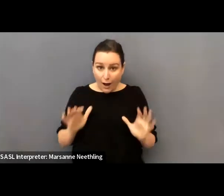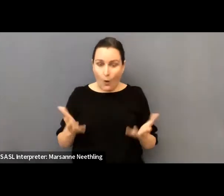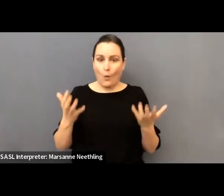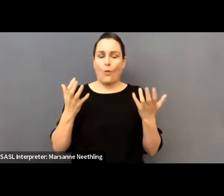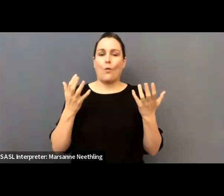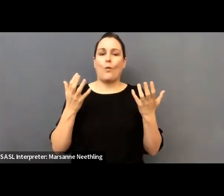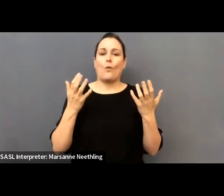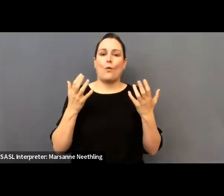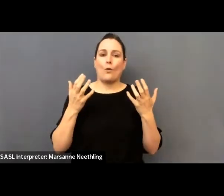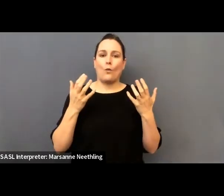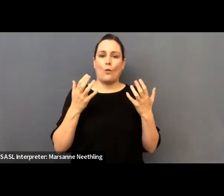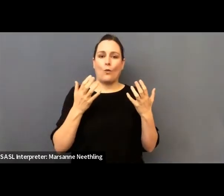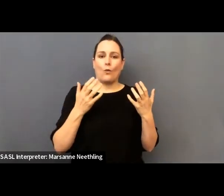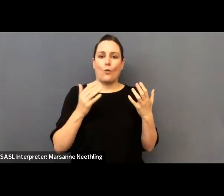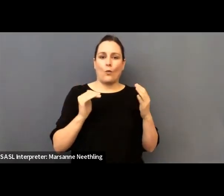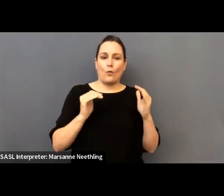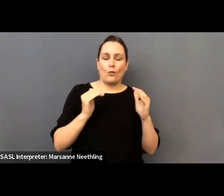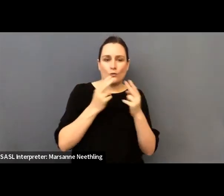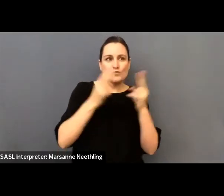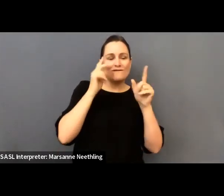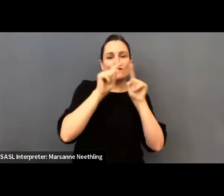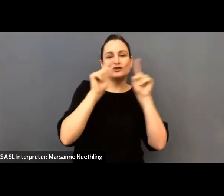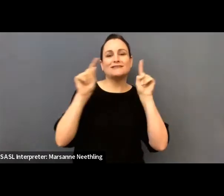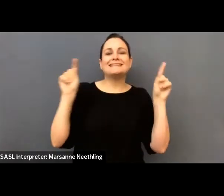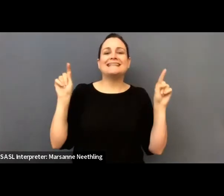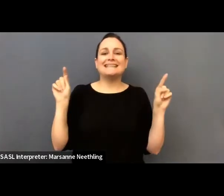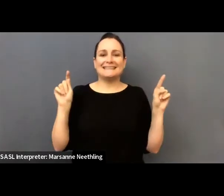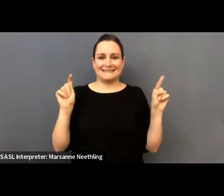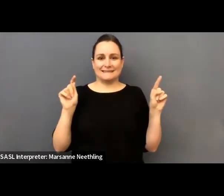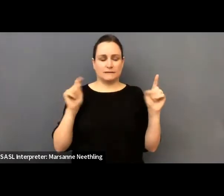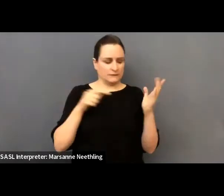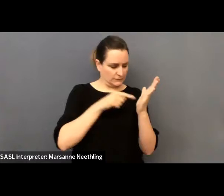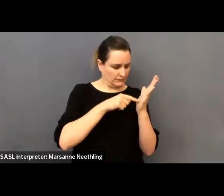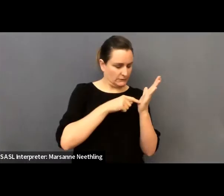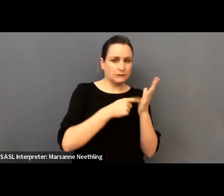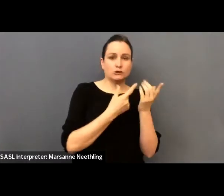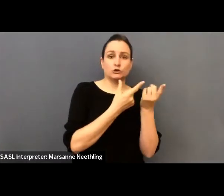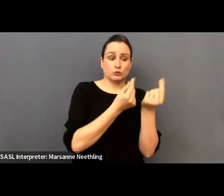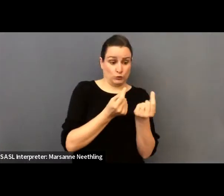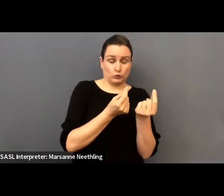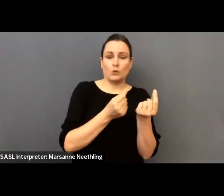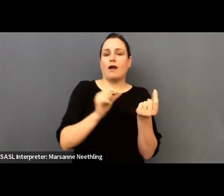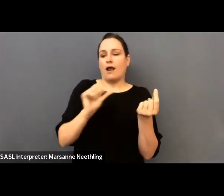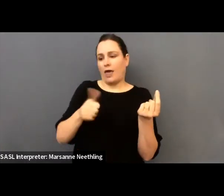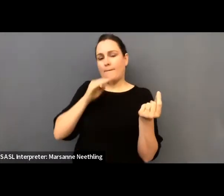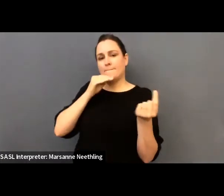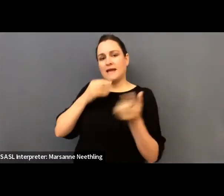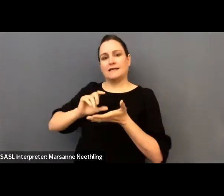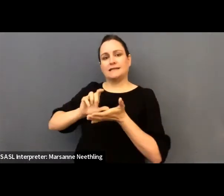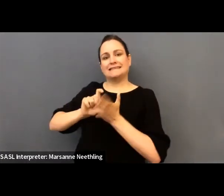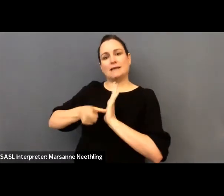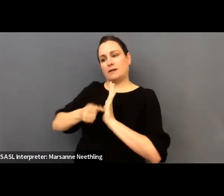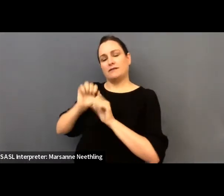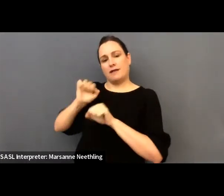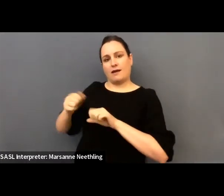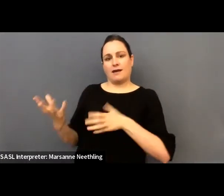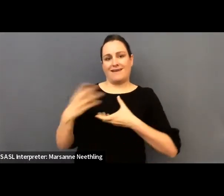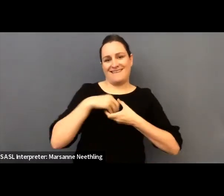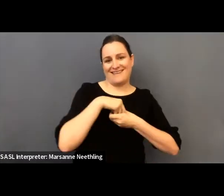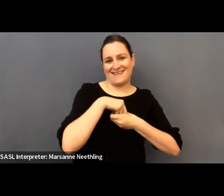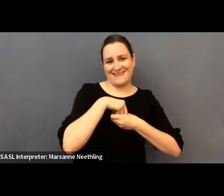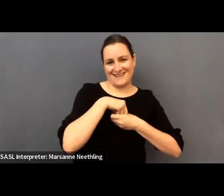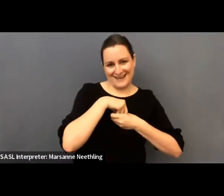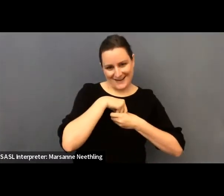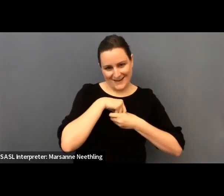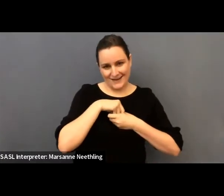our higher education institutions to accommodate students with disabilities and therefore also students